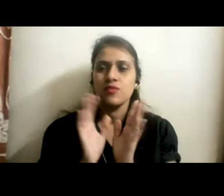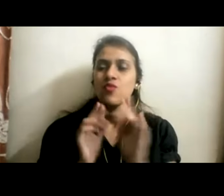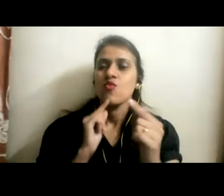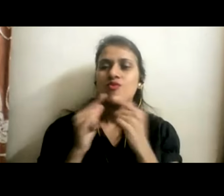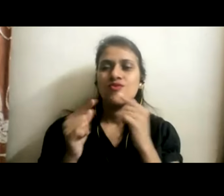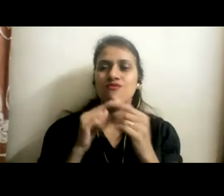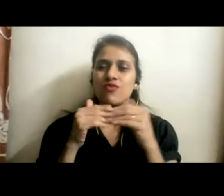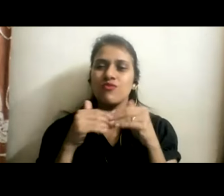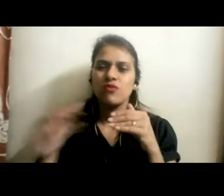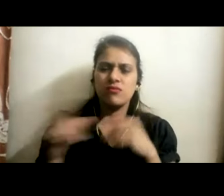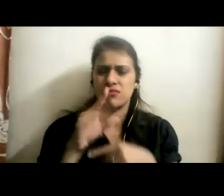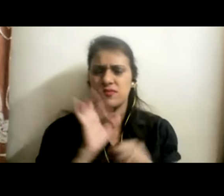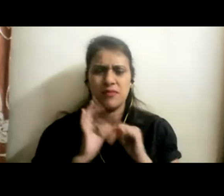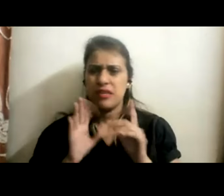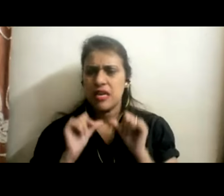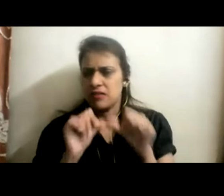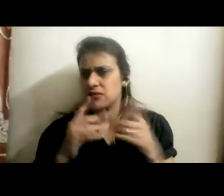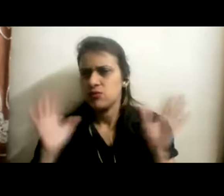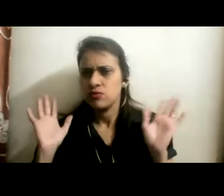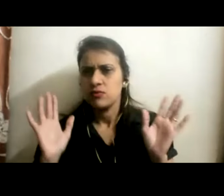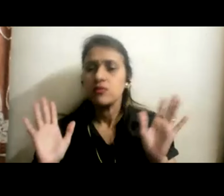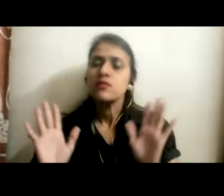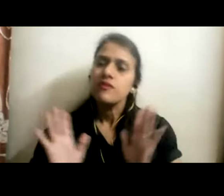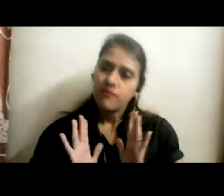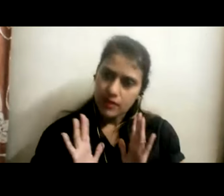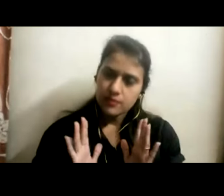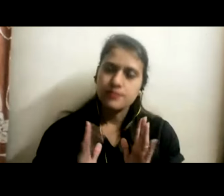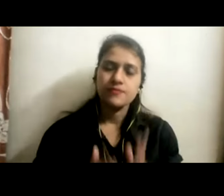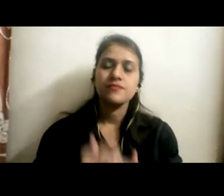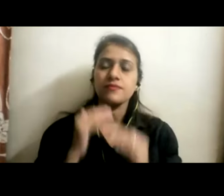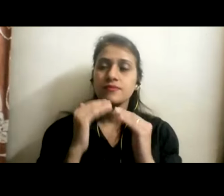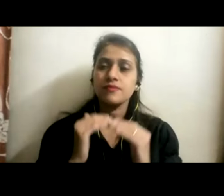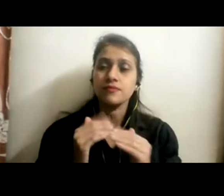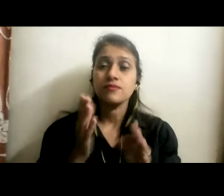So similarly, observation, if you have a preset